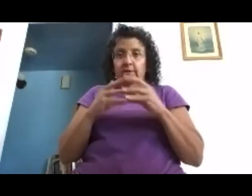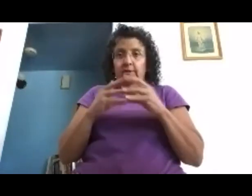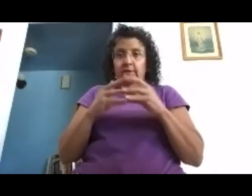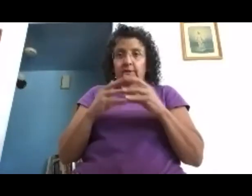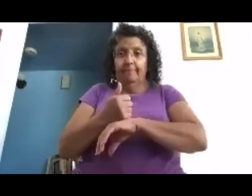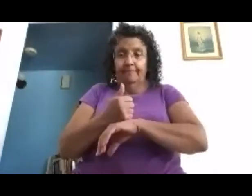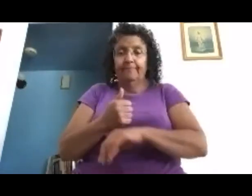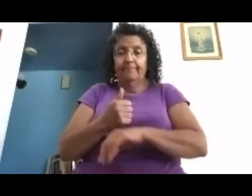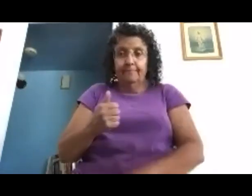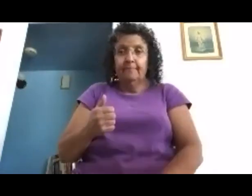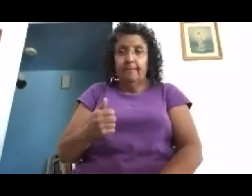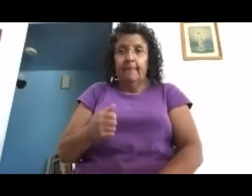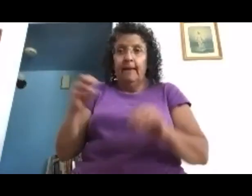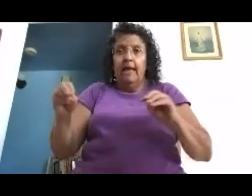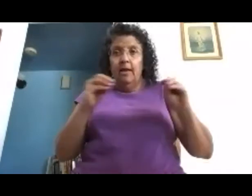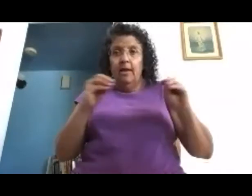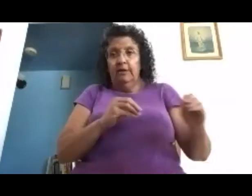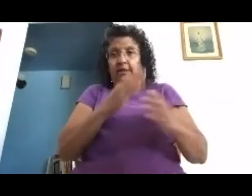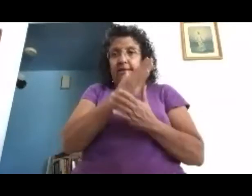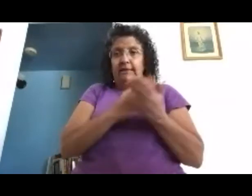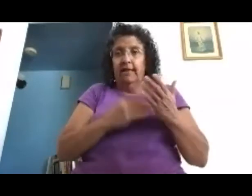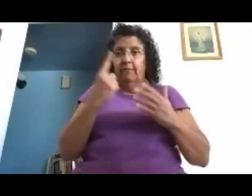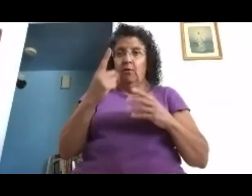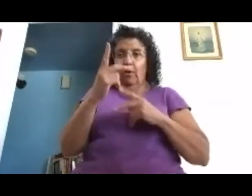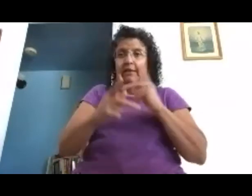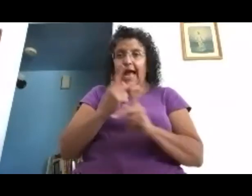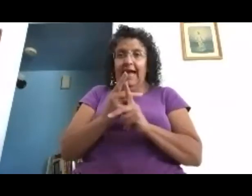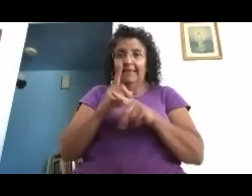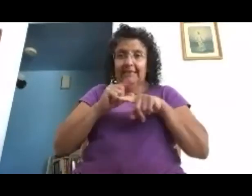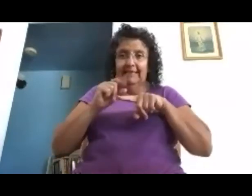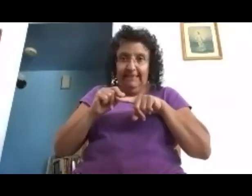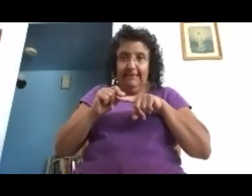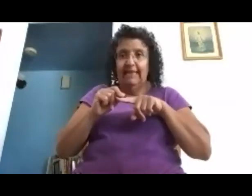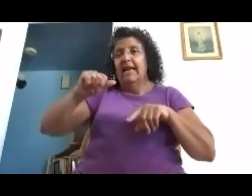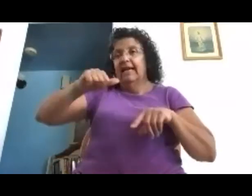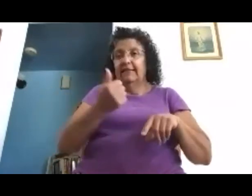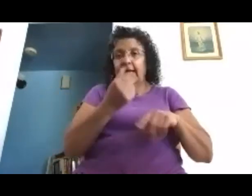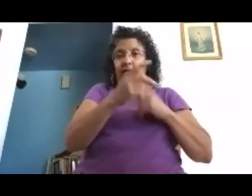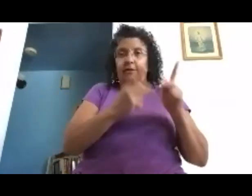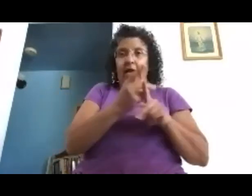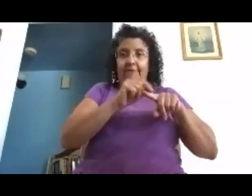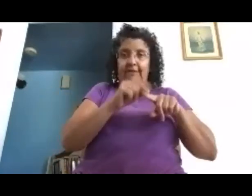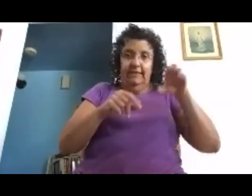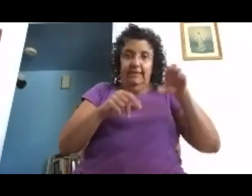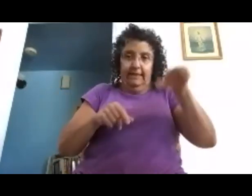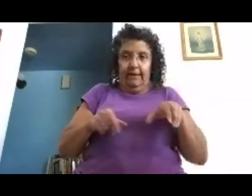I put some of one kind of seed here and some of another kind of seed here.